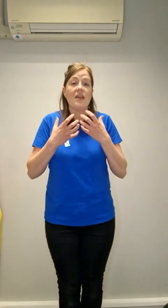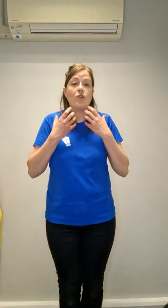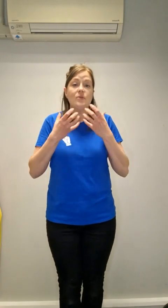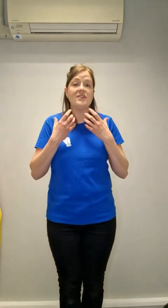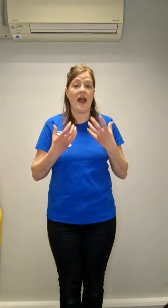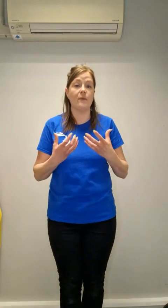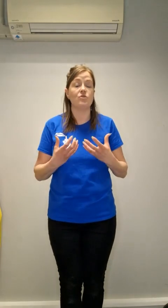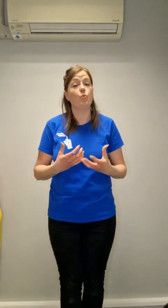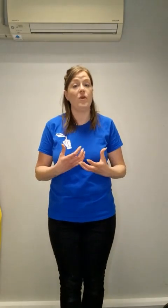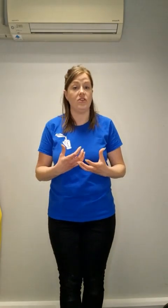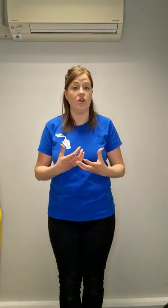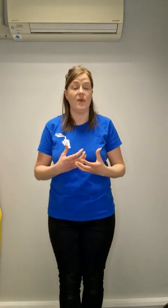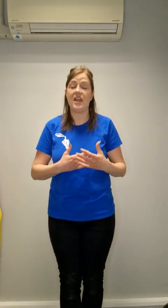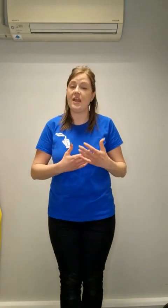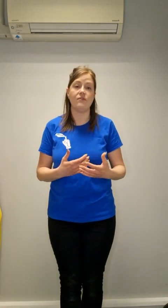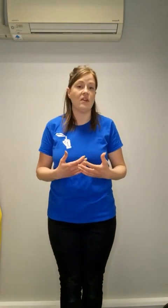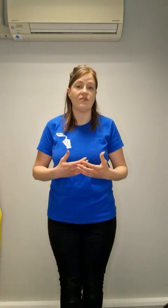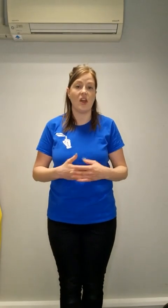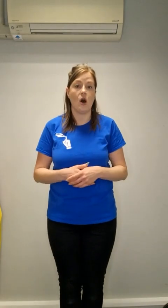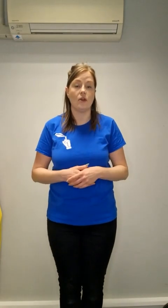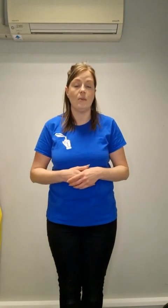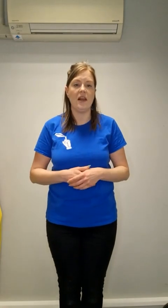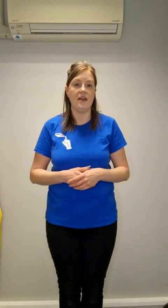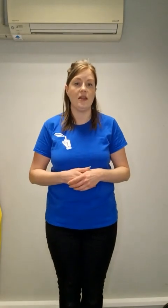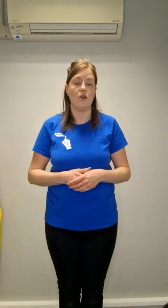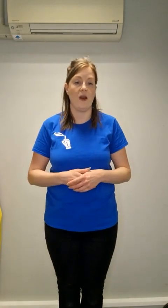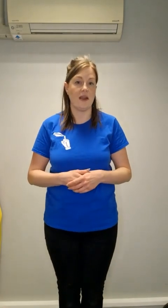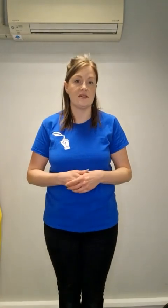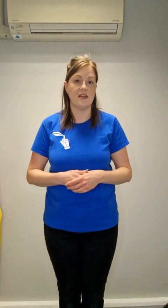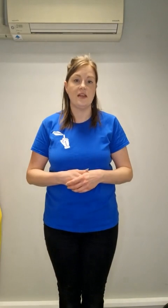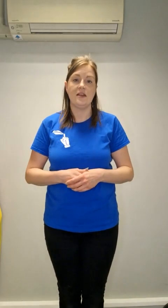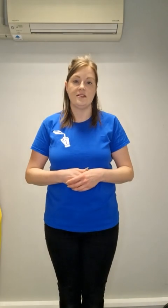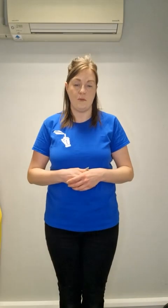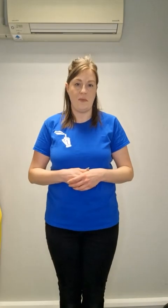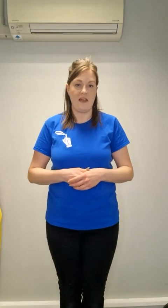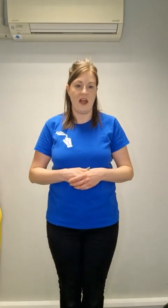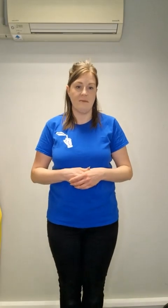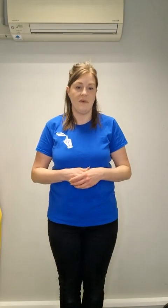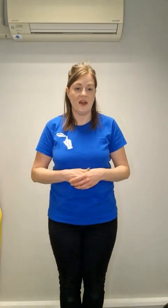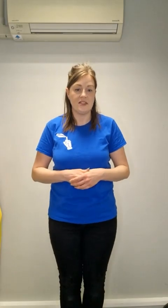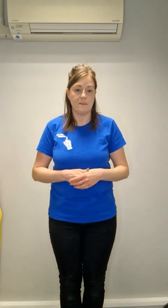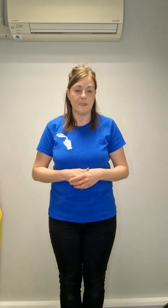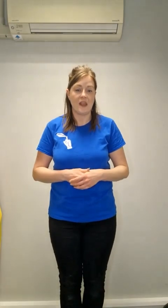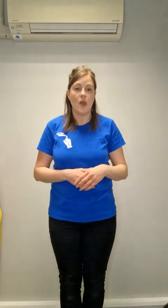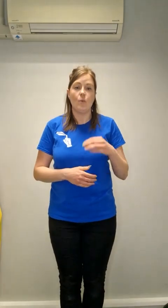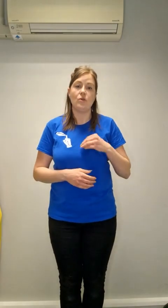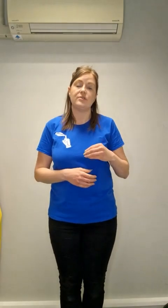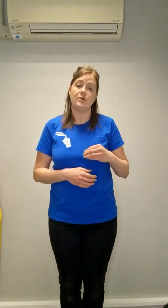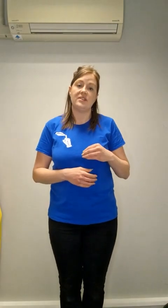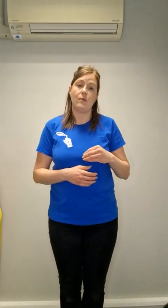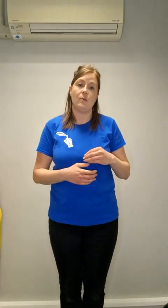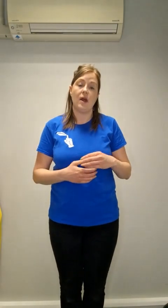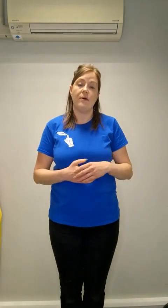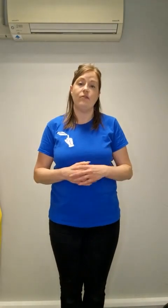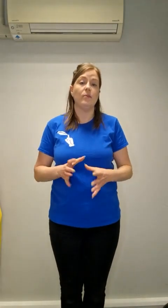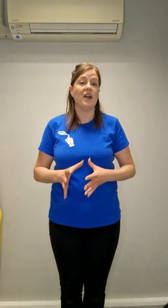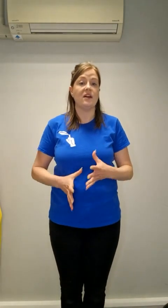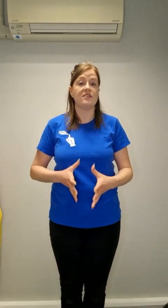those sounds with you, even if they aren't completely correct. So bear that in mind. We also say when we are performing our